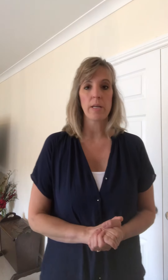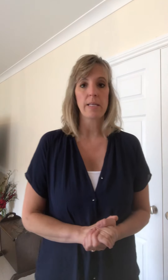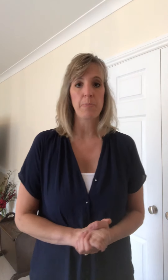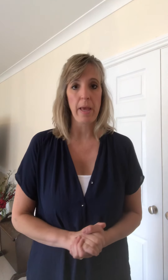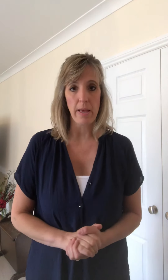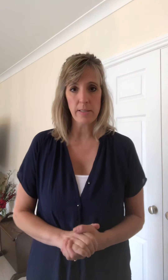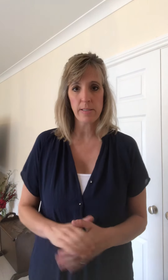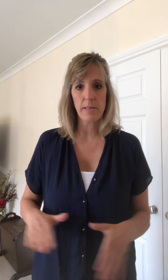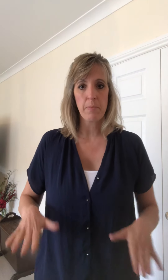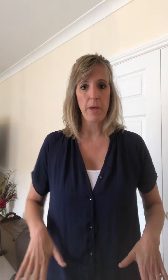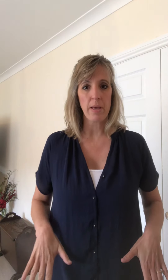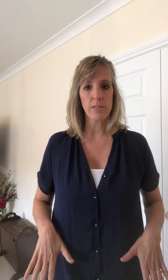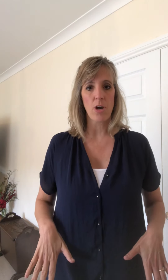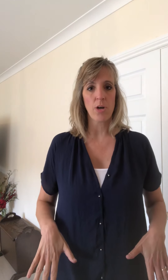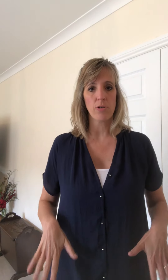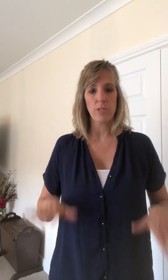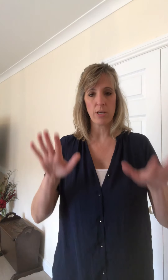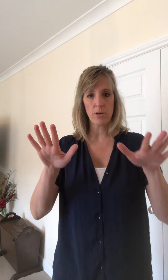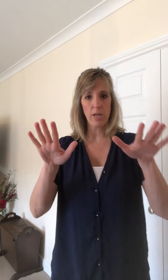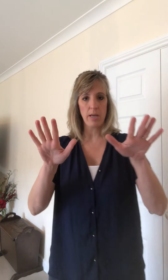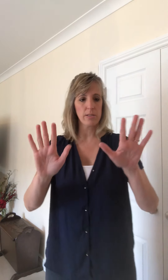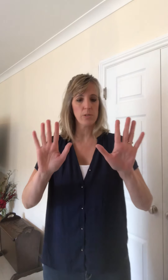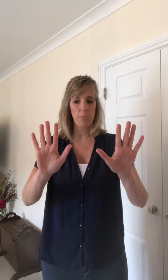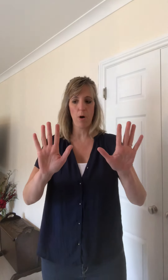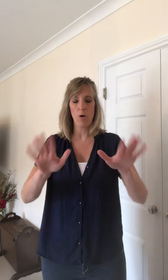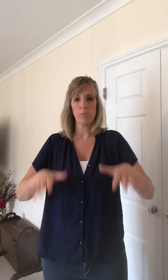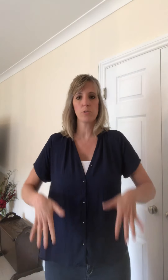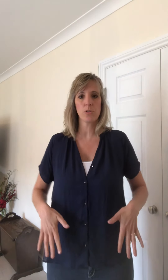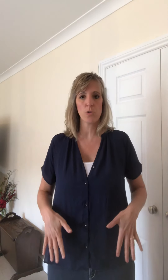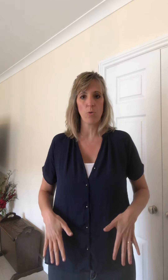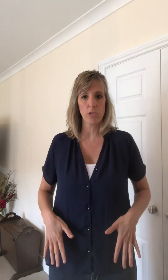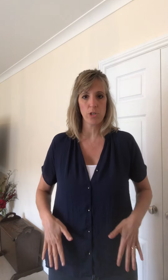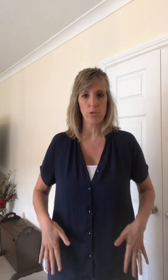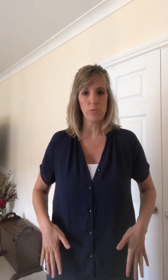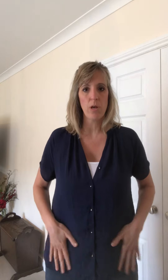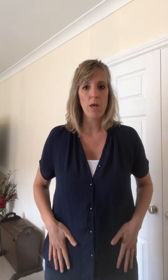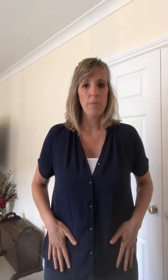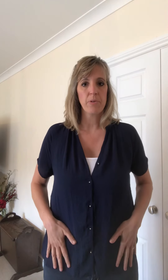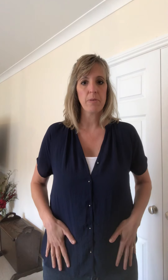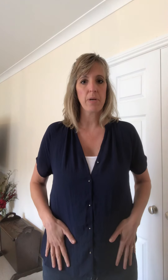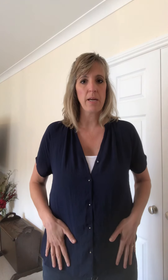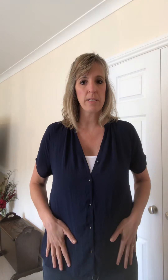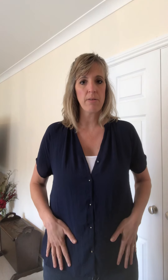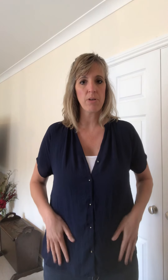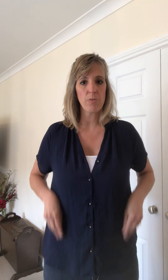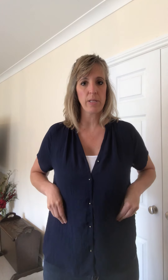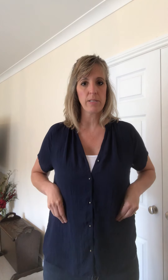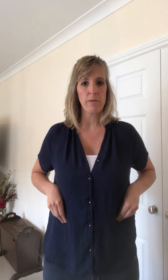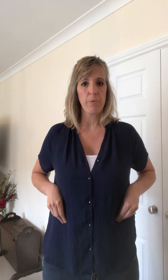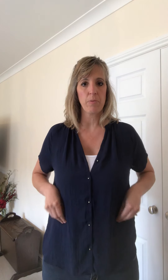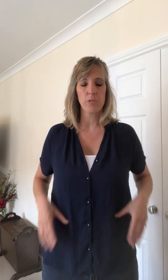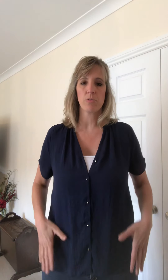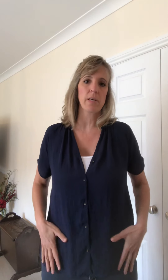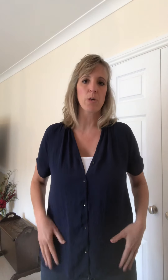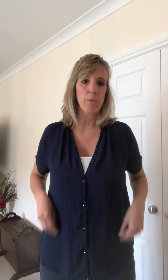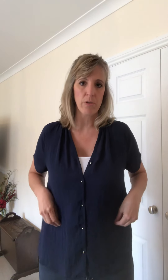is pants. Pants are you take your hands, palms toward you, put them kind of down at your waist and pull them. So it's like you're pulling